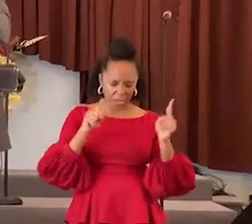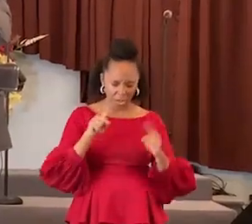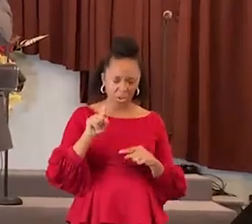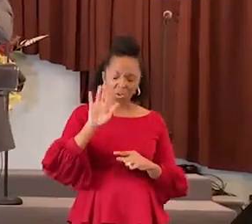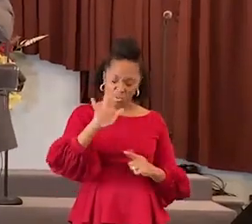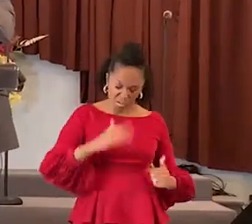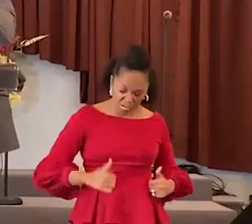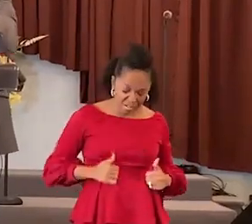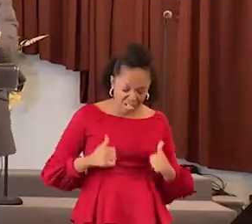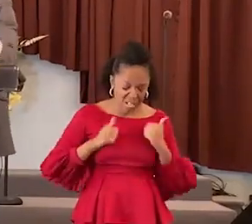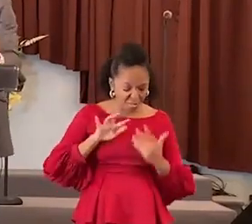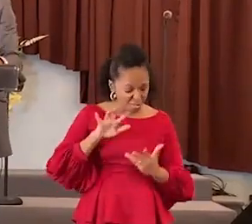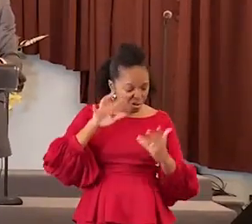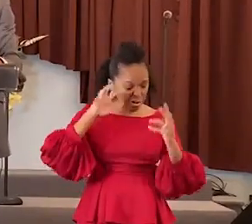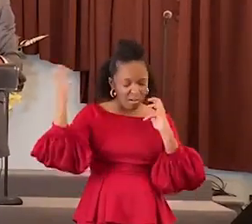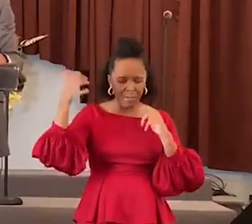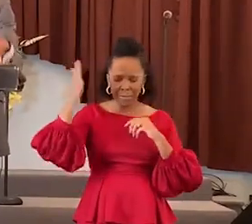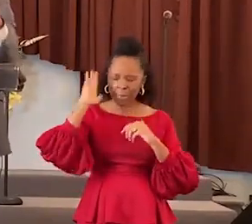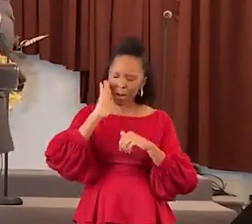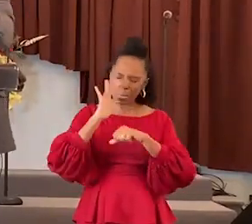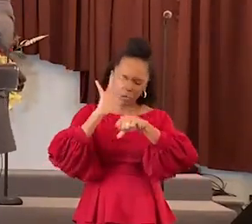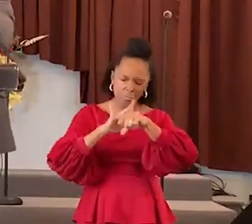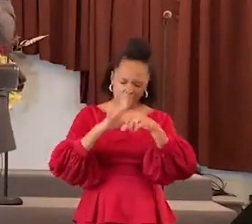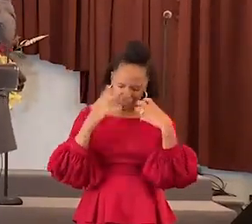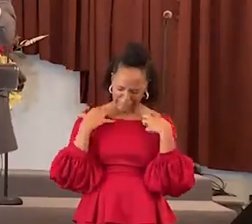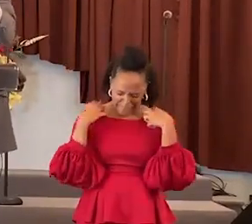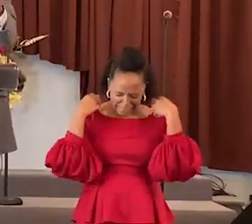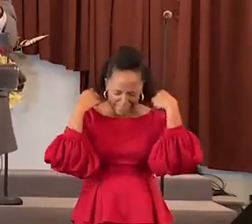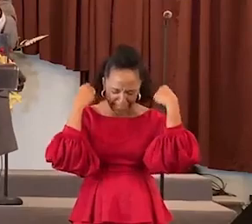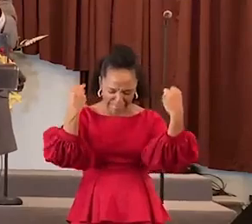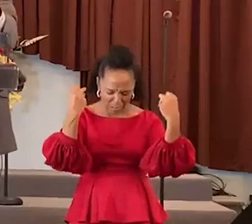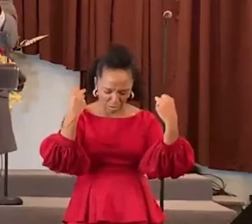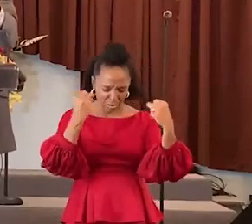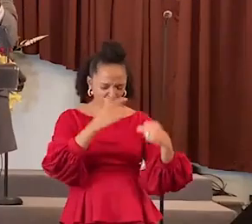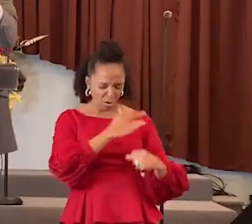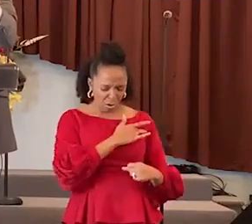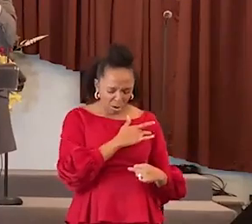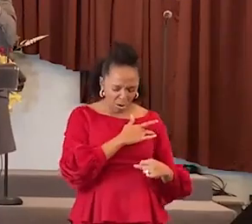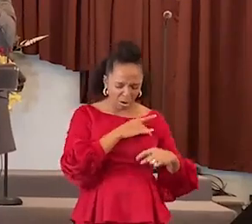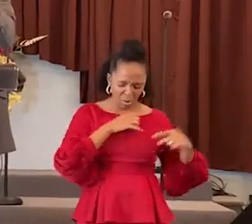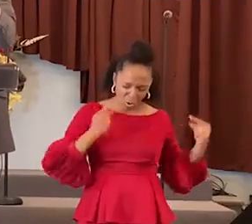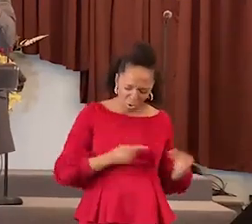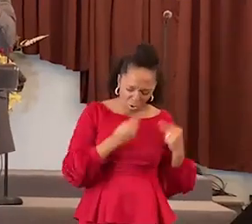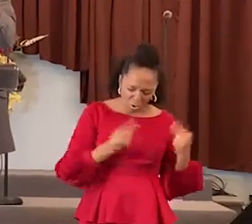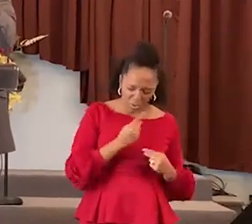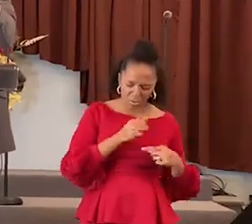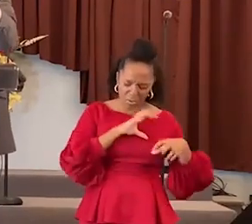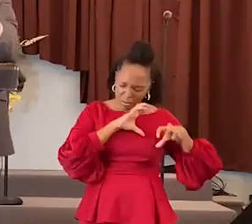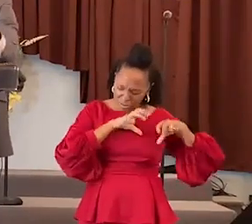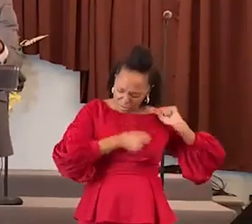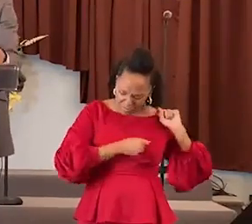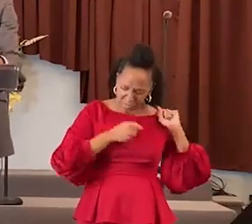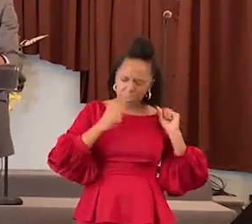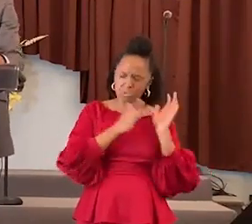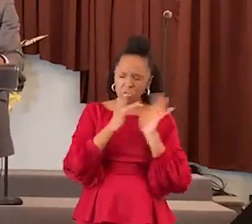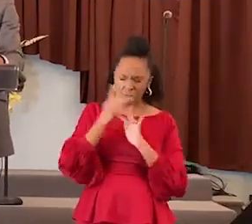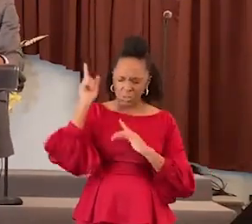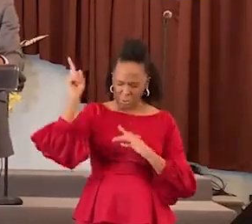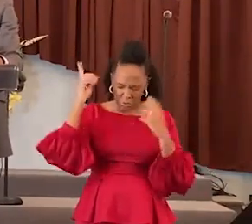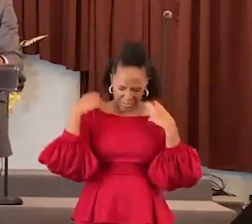now. Heal in Jesus' name. Heal the hurt. Heal the broken heart. Heal in Jesus' name. Have your way,